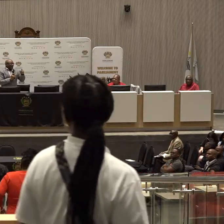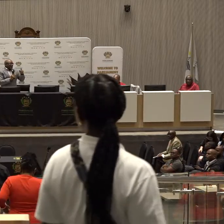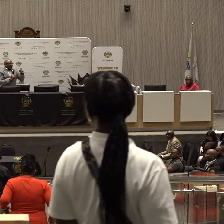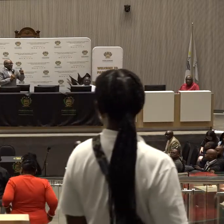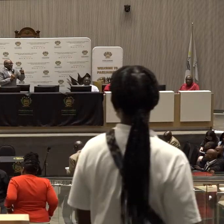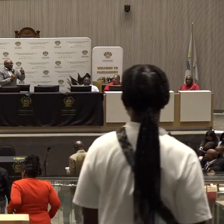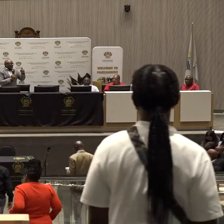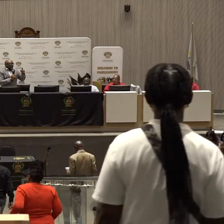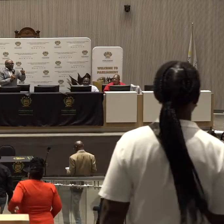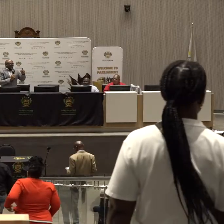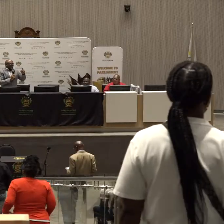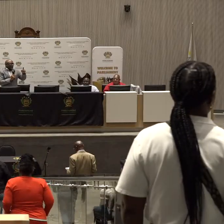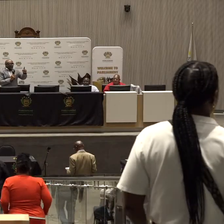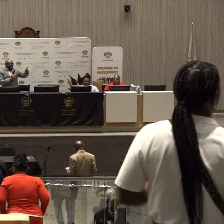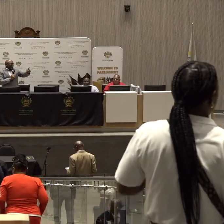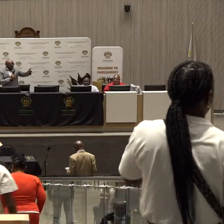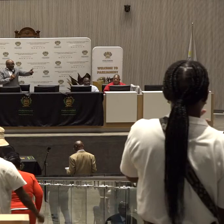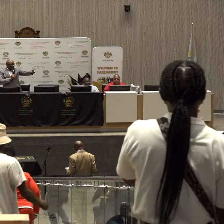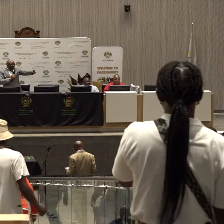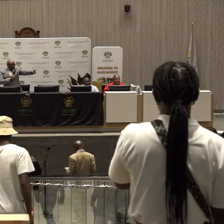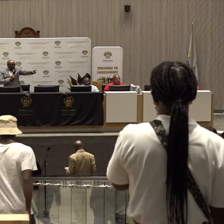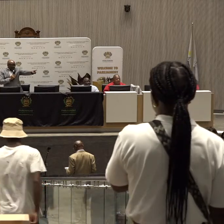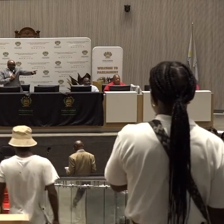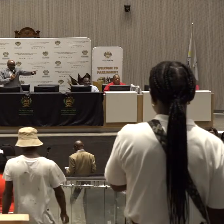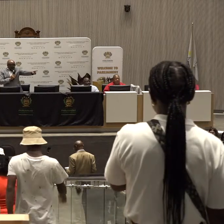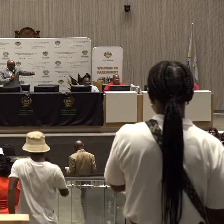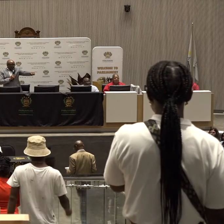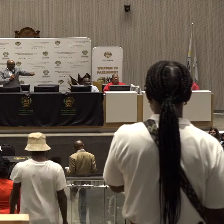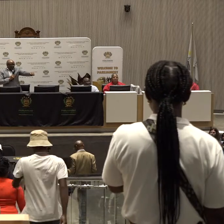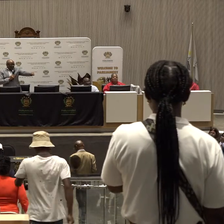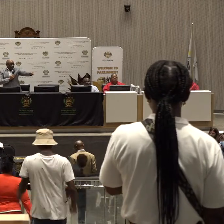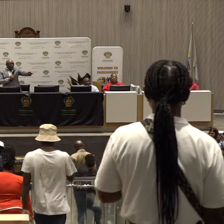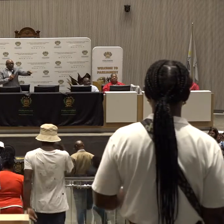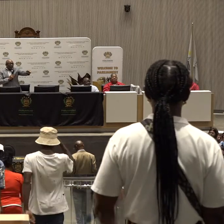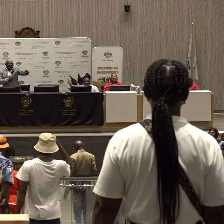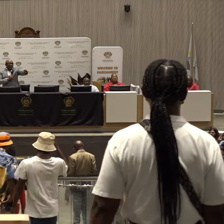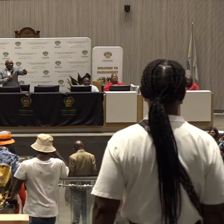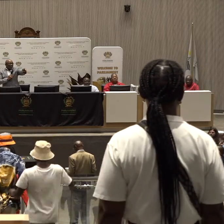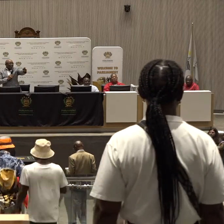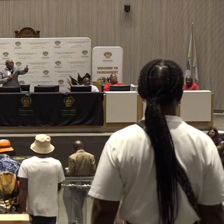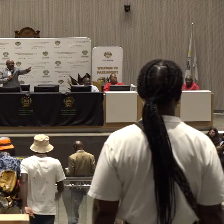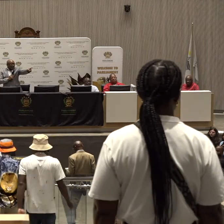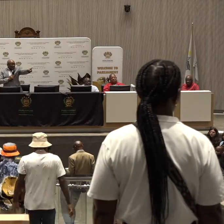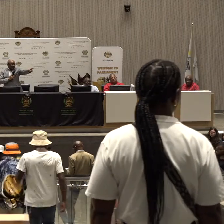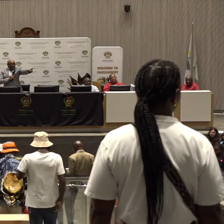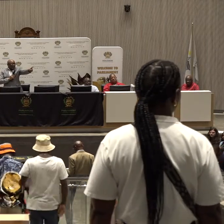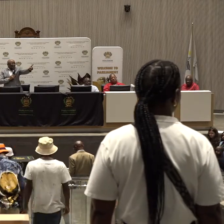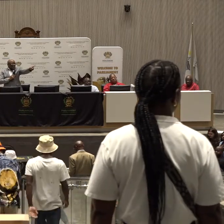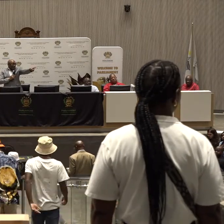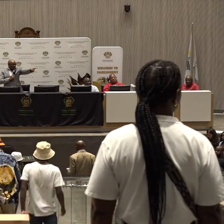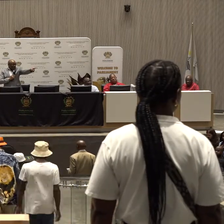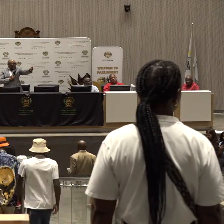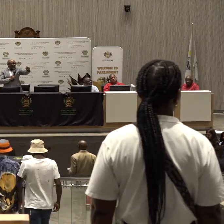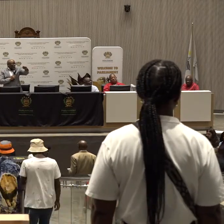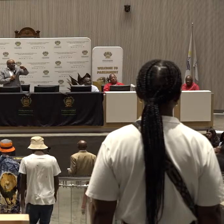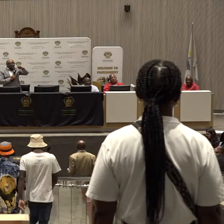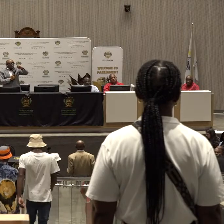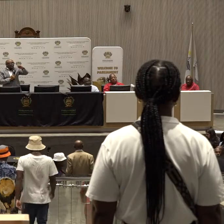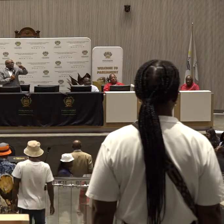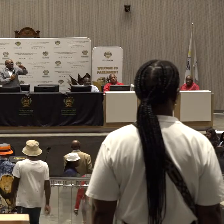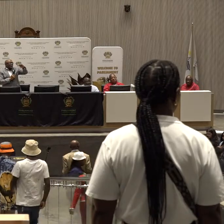I will come this side number six come number seven number